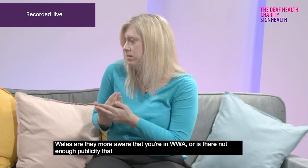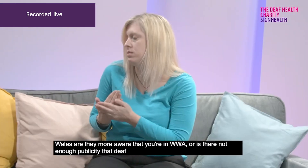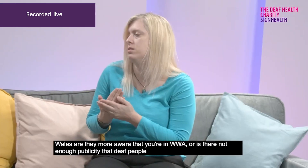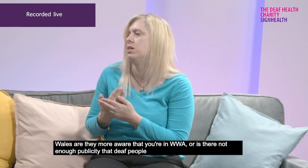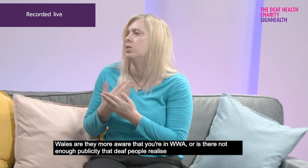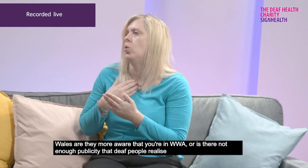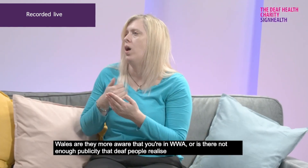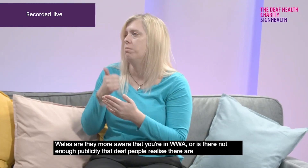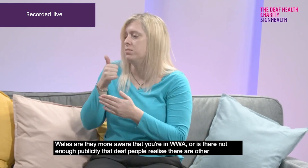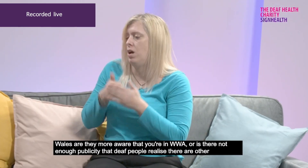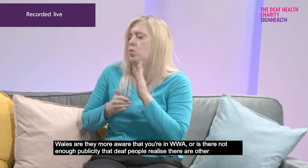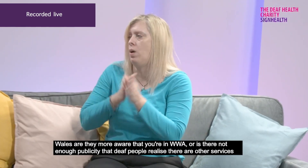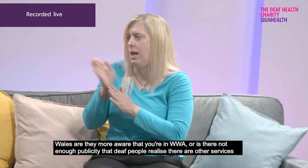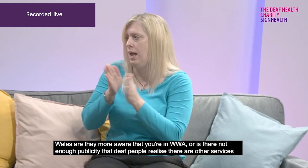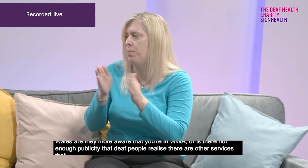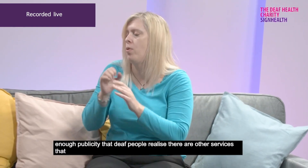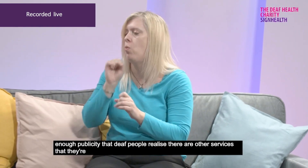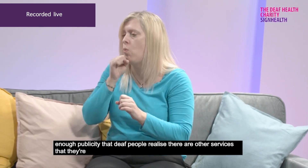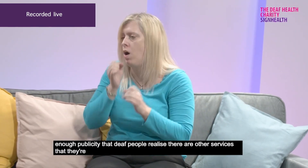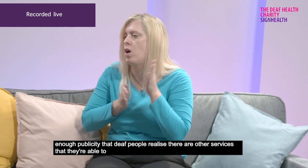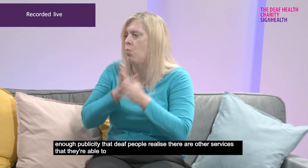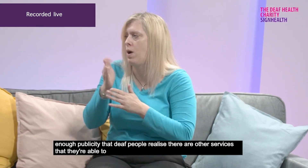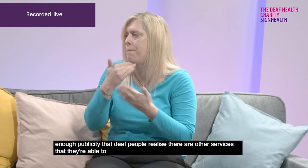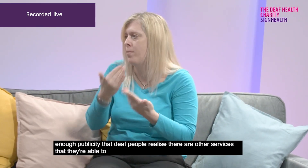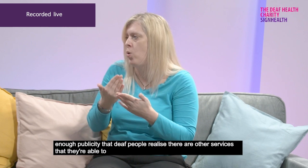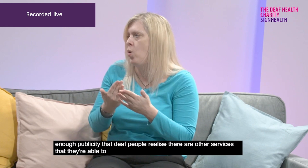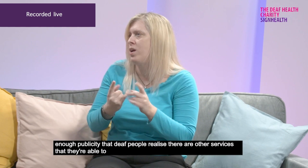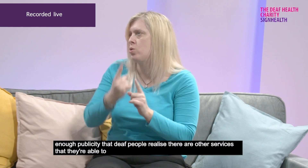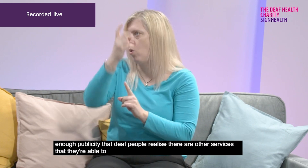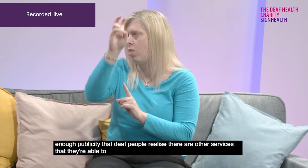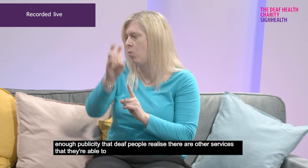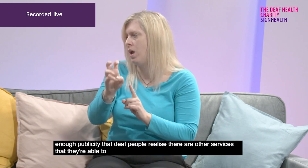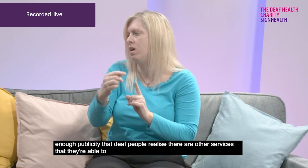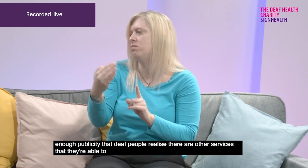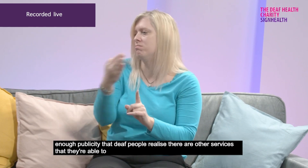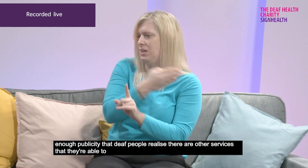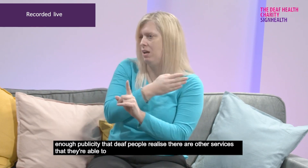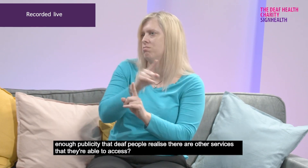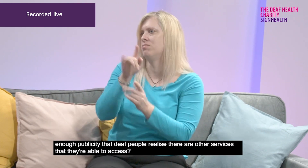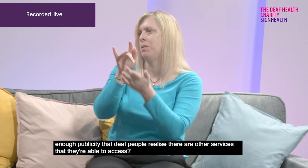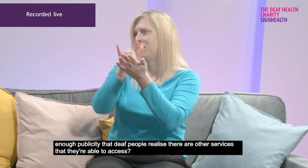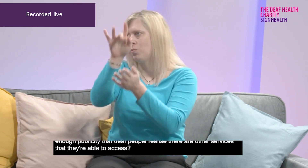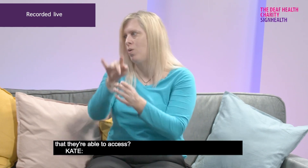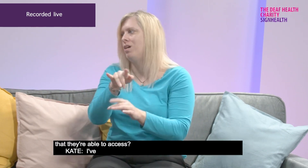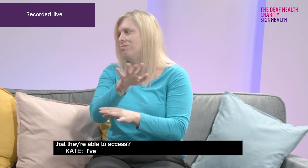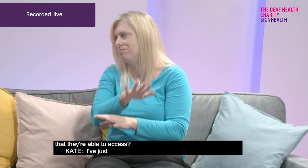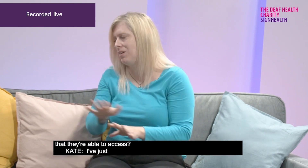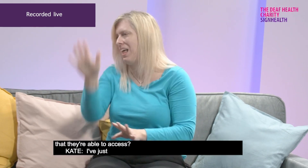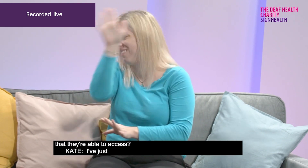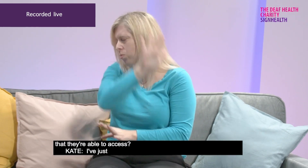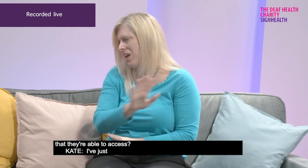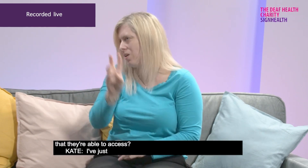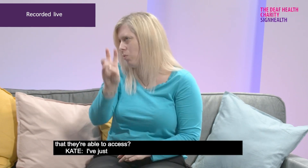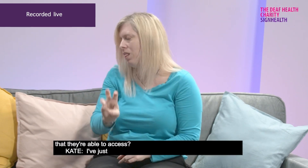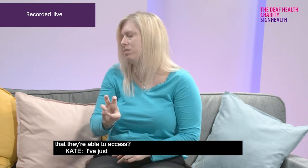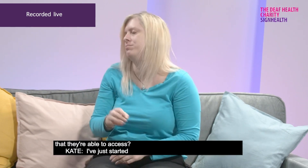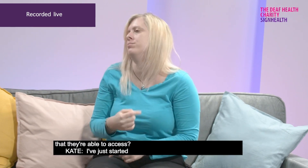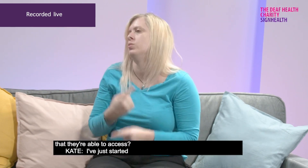other services that they're able to access? So, like I said, I've just started, but I am starting to go